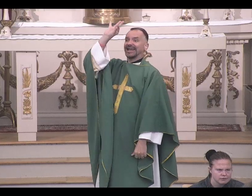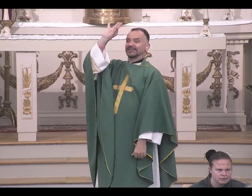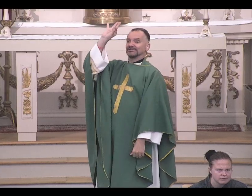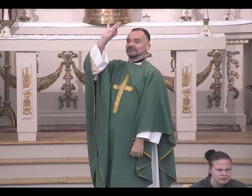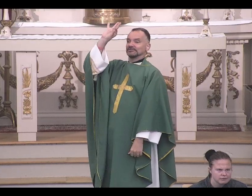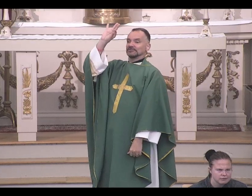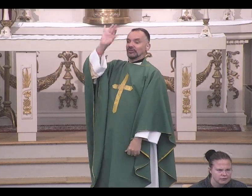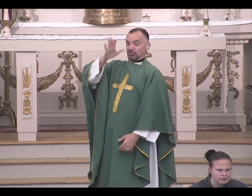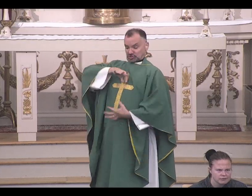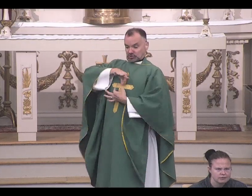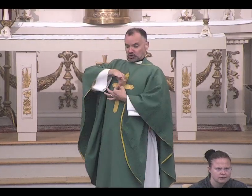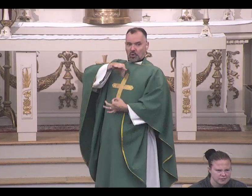their relationship,